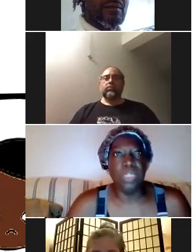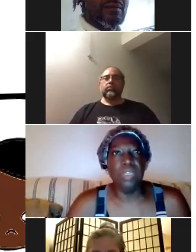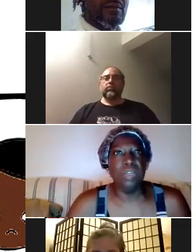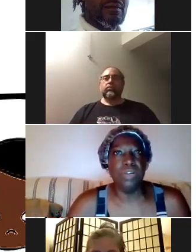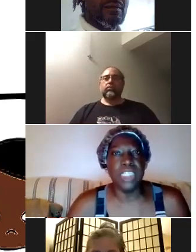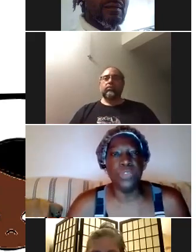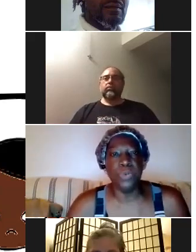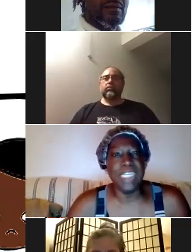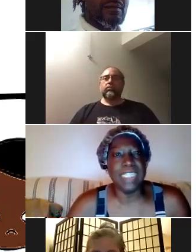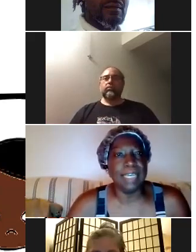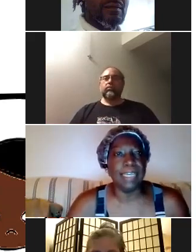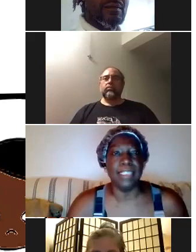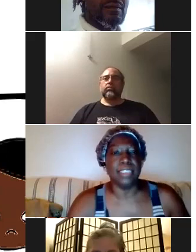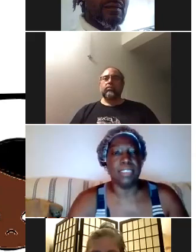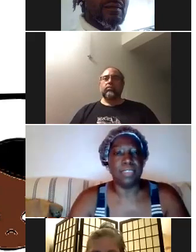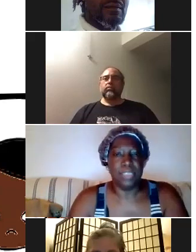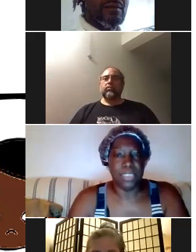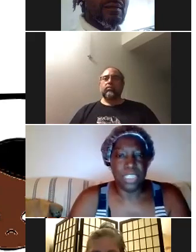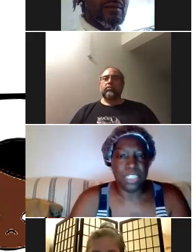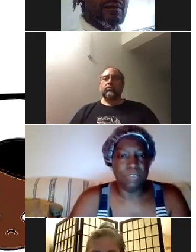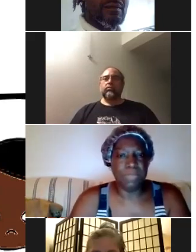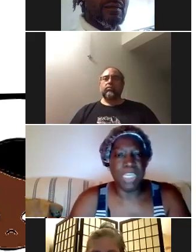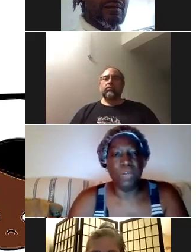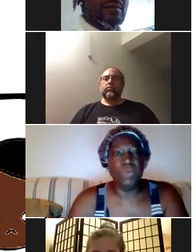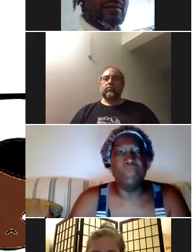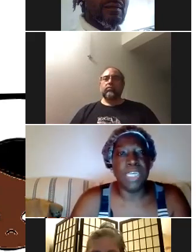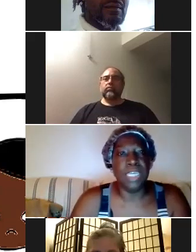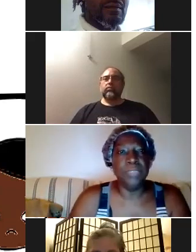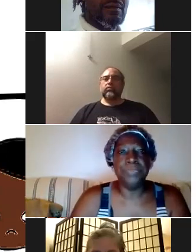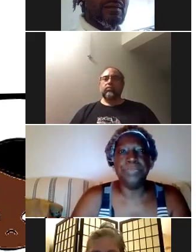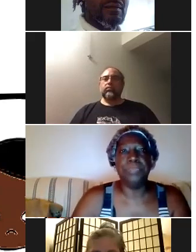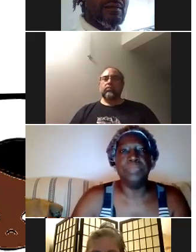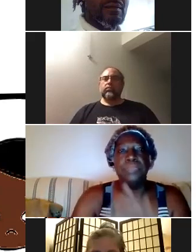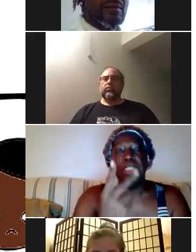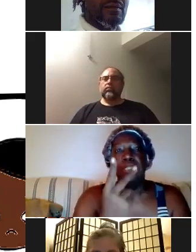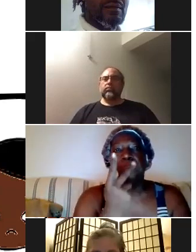Flamingo is three signs. So flamingo would be